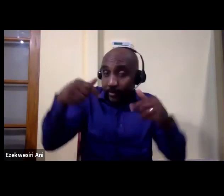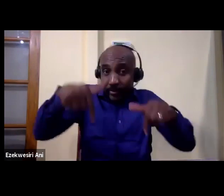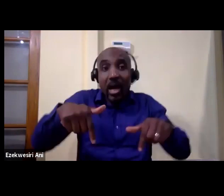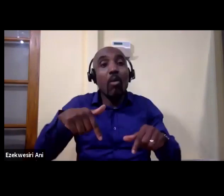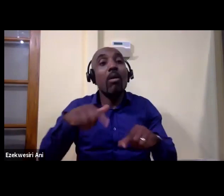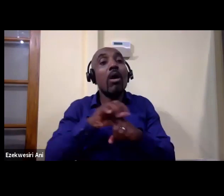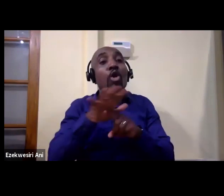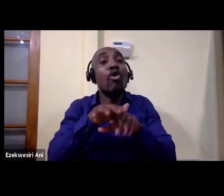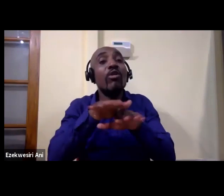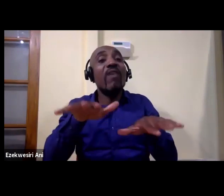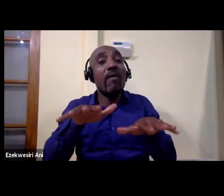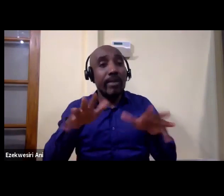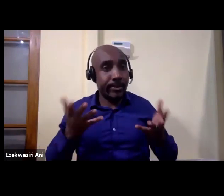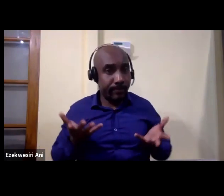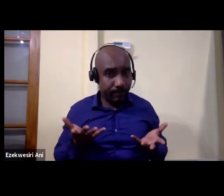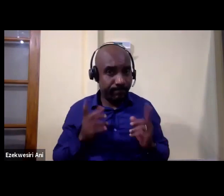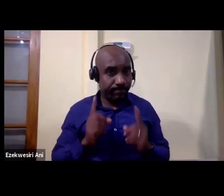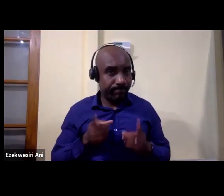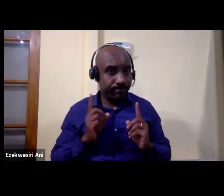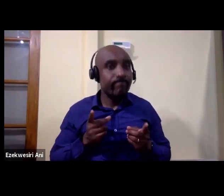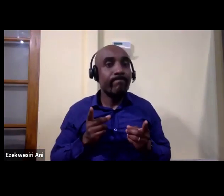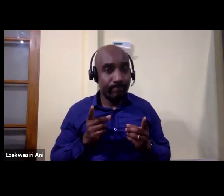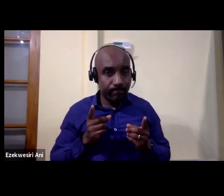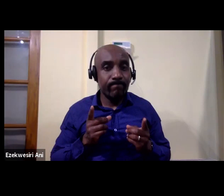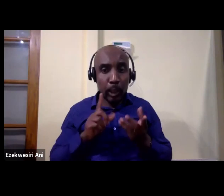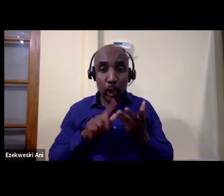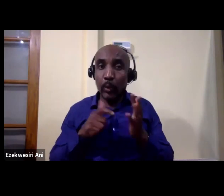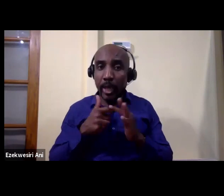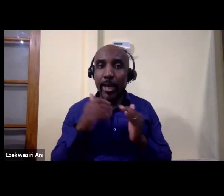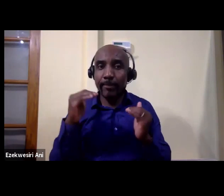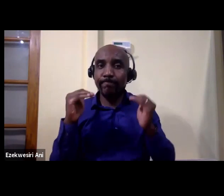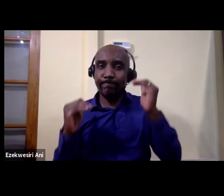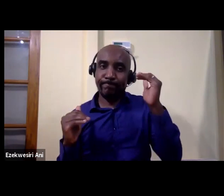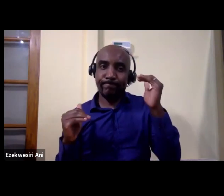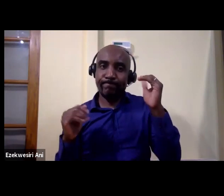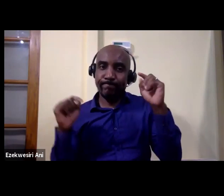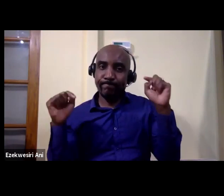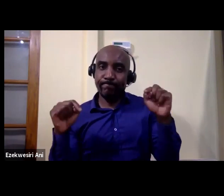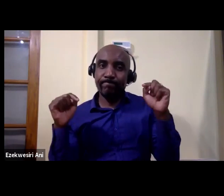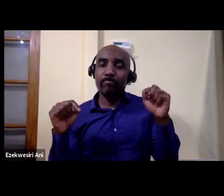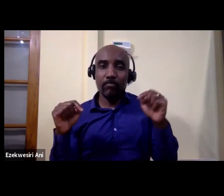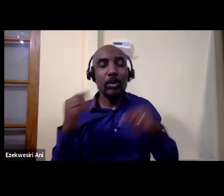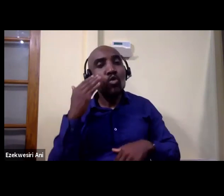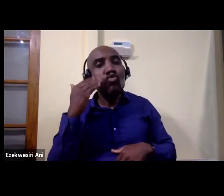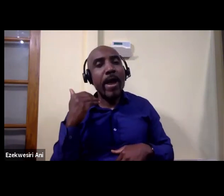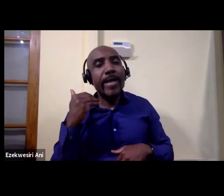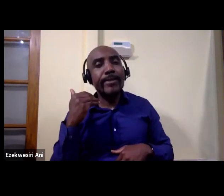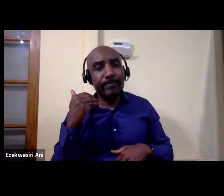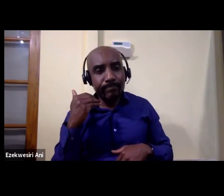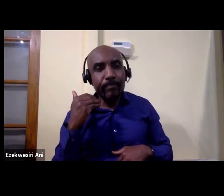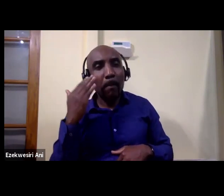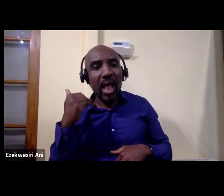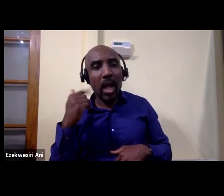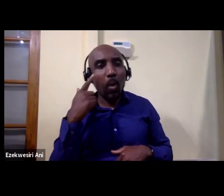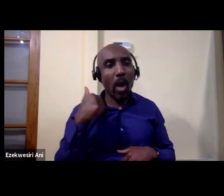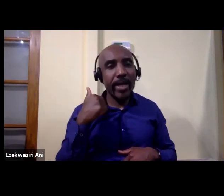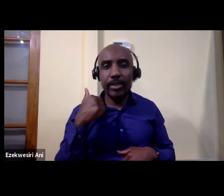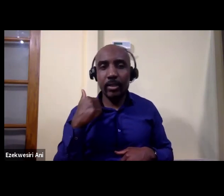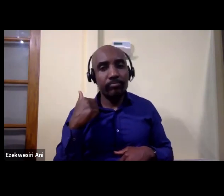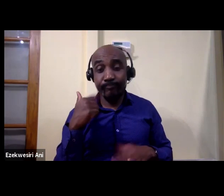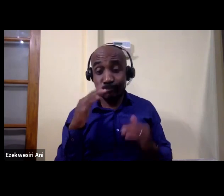bare the inequalities, the inequities, the racial disparities that have not only existed for a